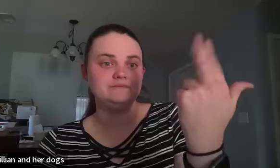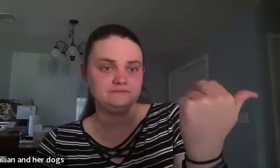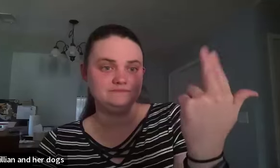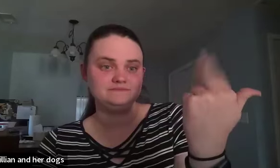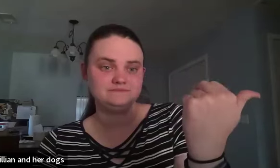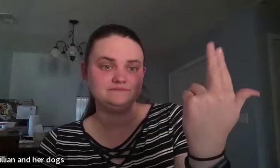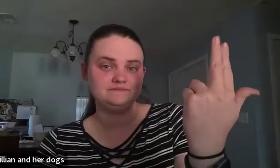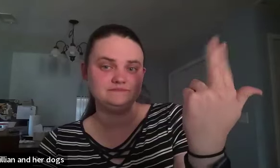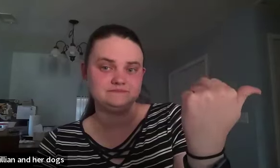13,